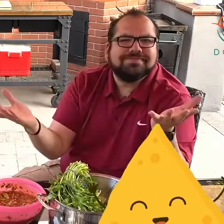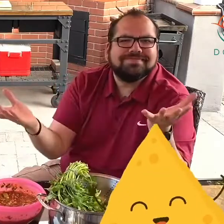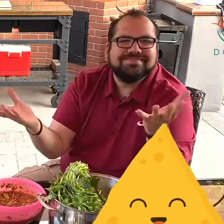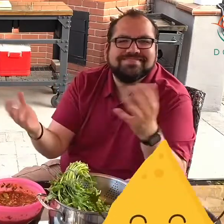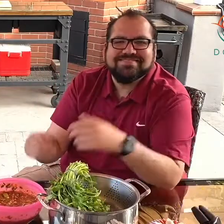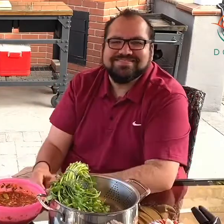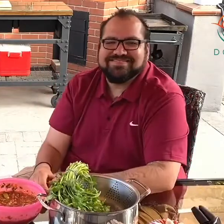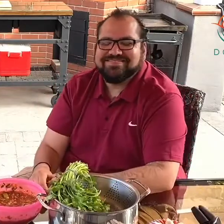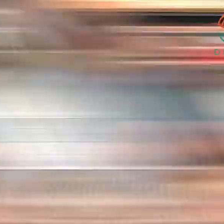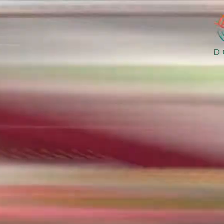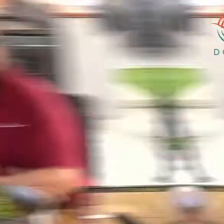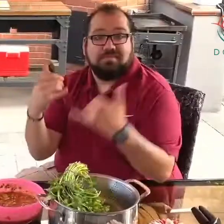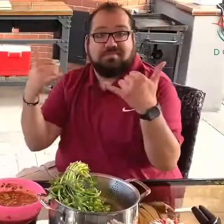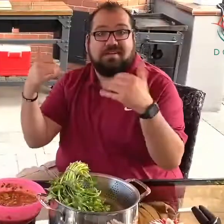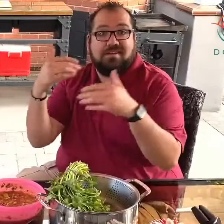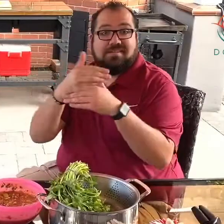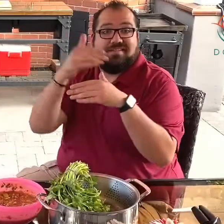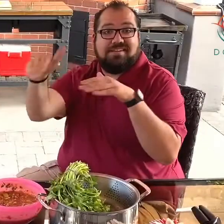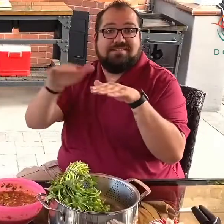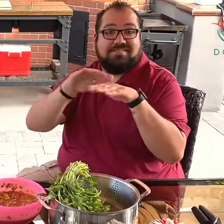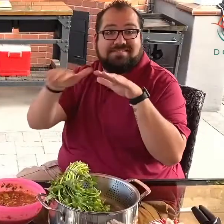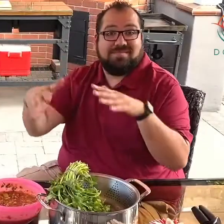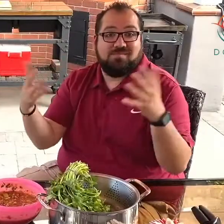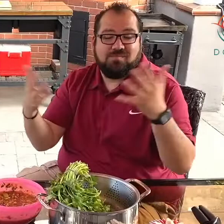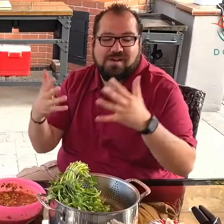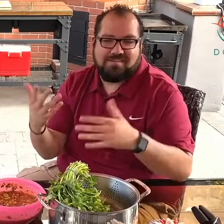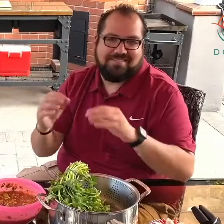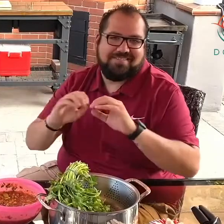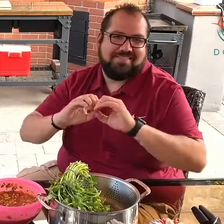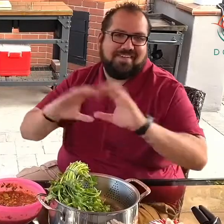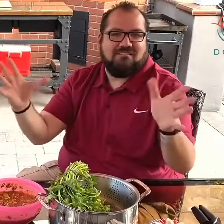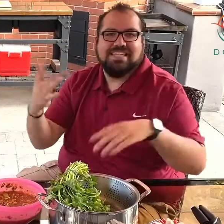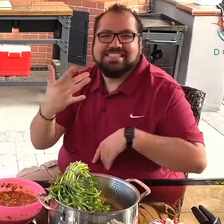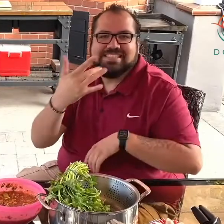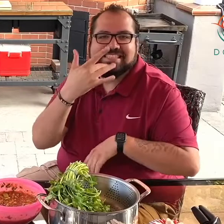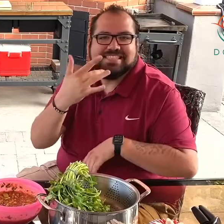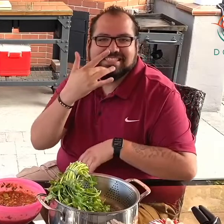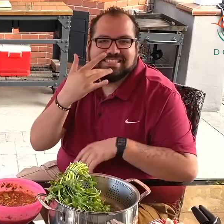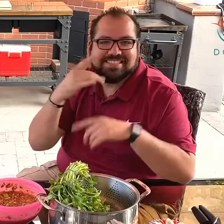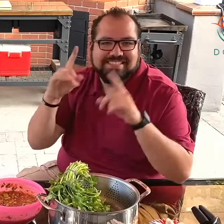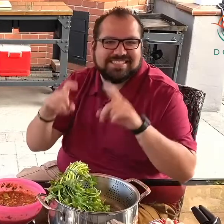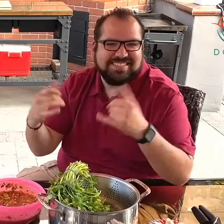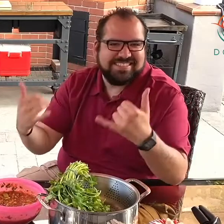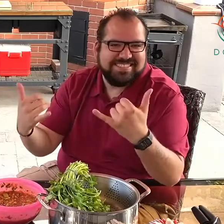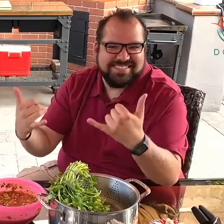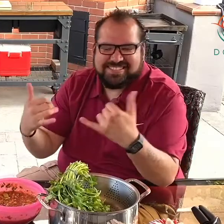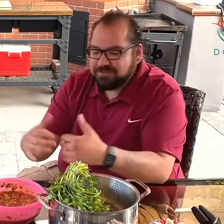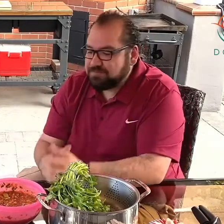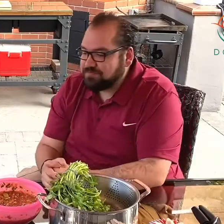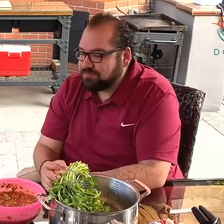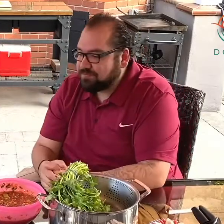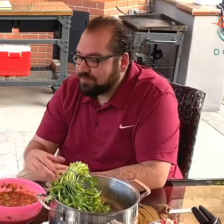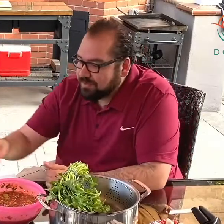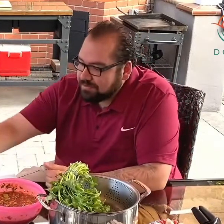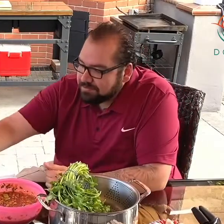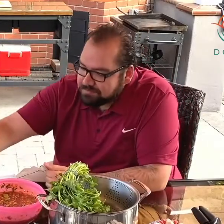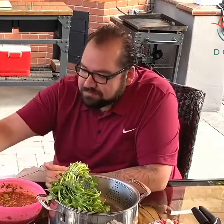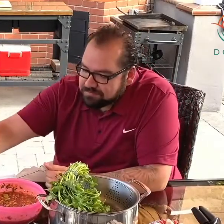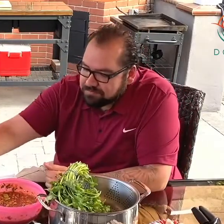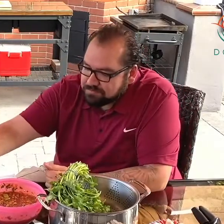Where are the chips? So the next step is obviously the taste test.